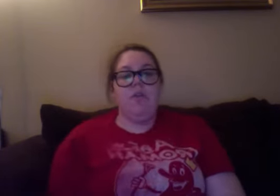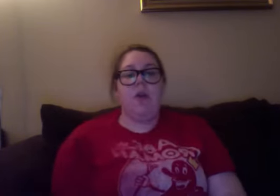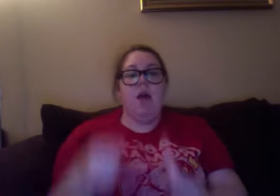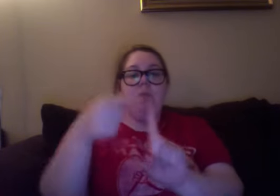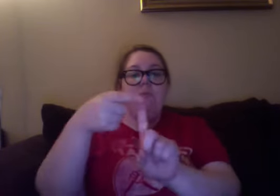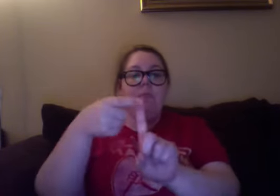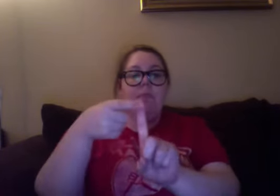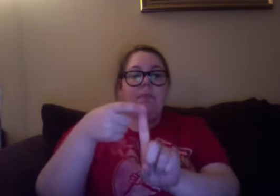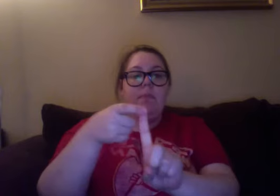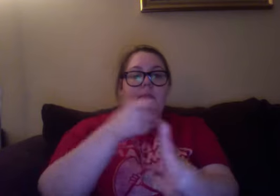From?